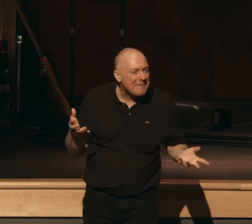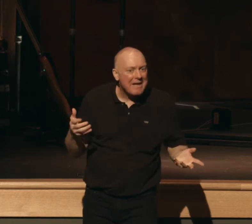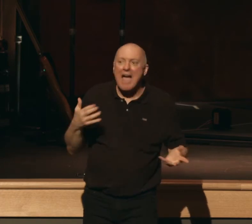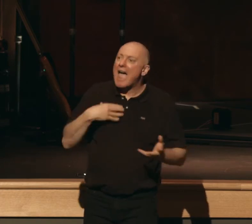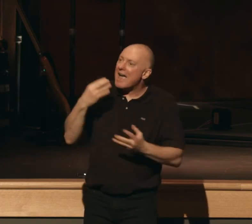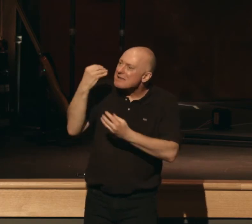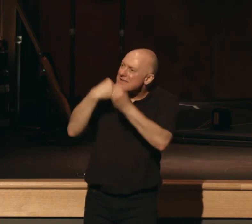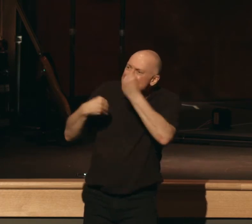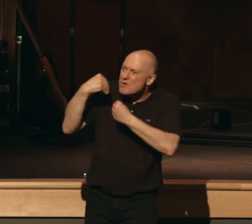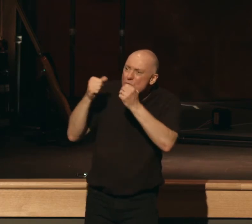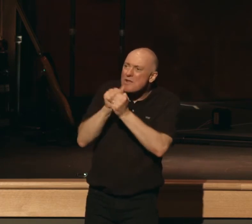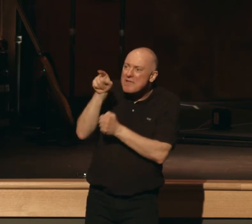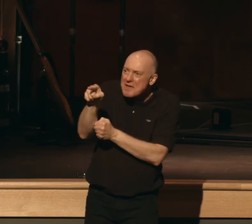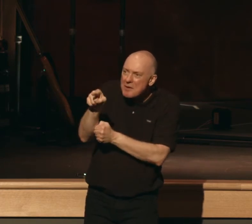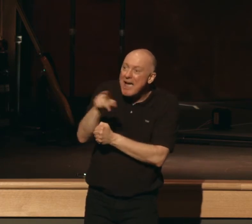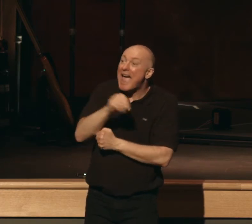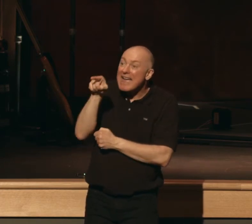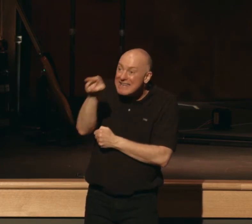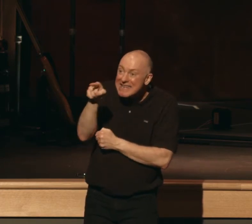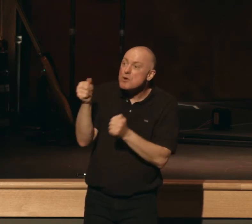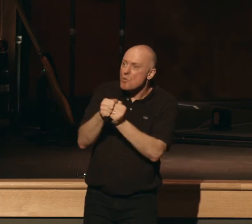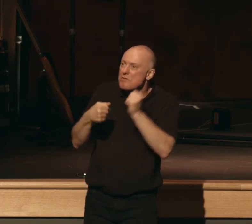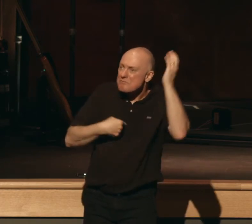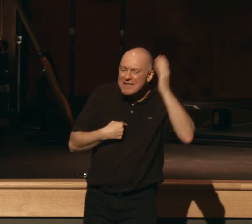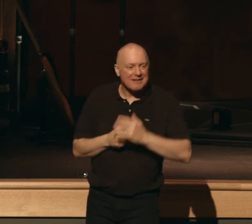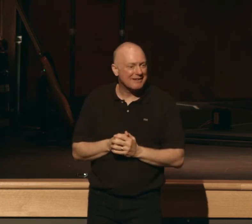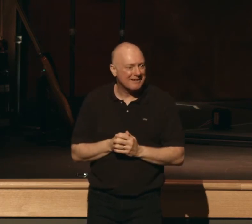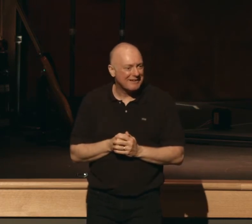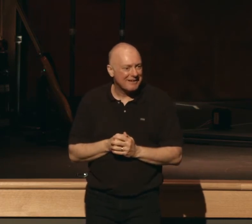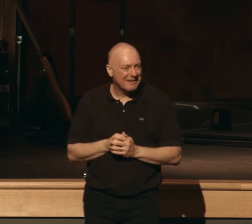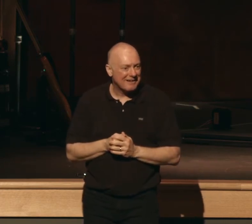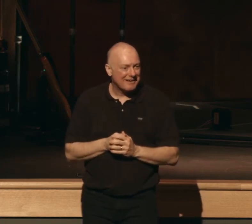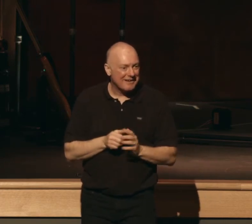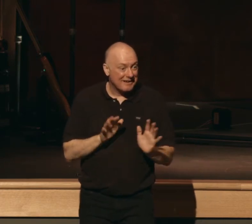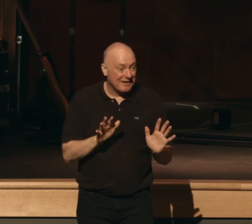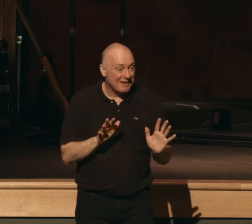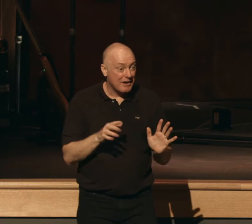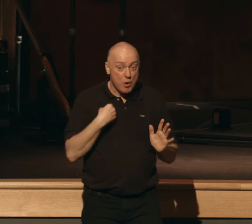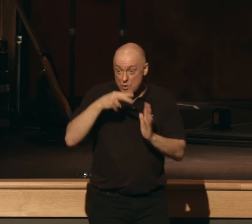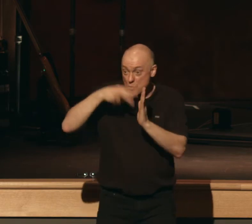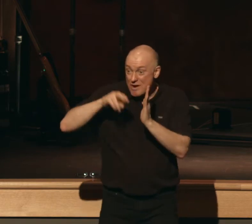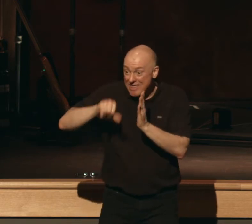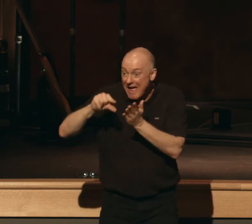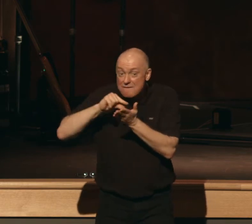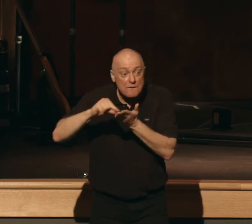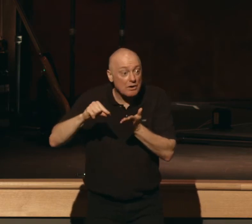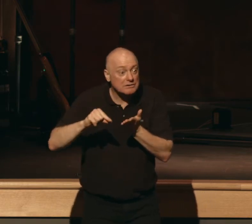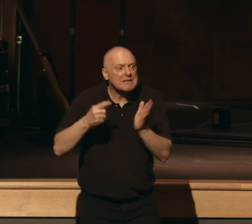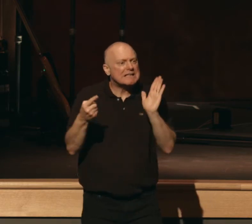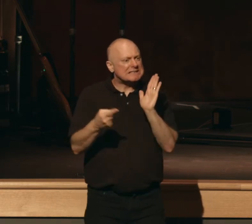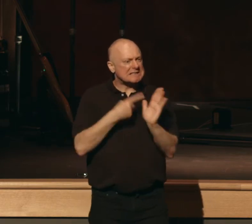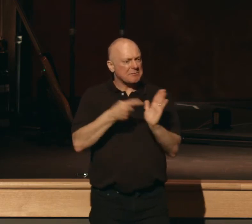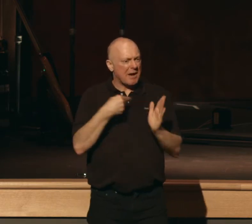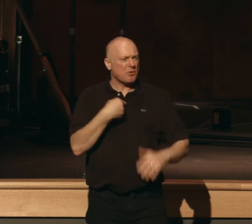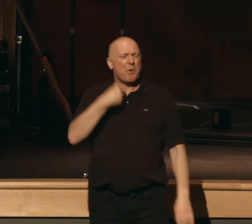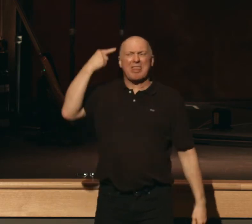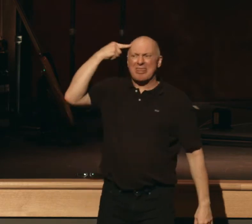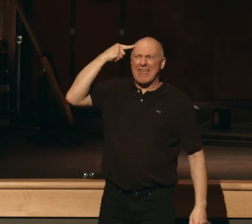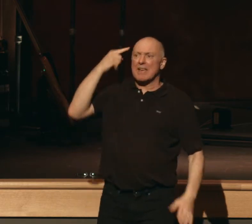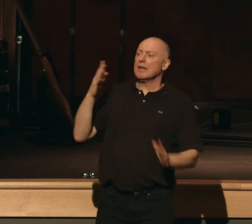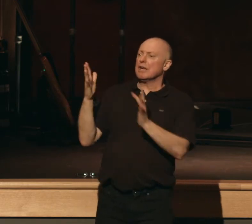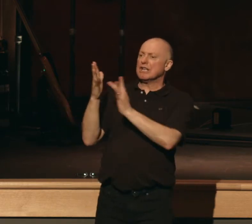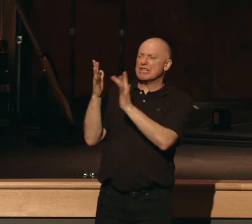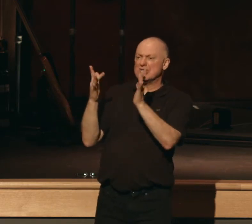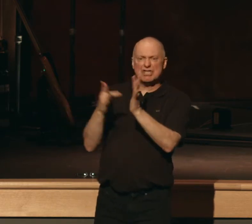and eat with him and he with me." And we read that verse and sometimes we have this idea of